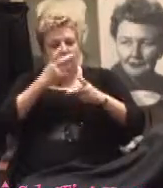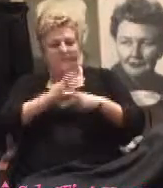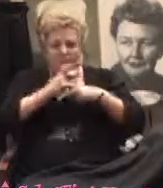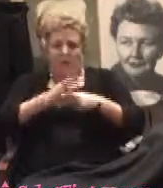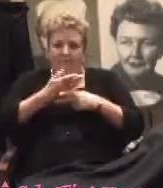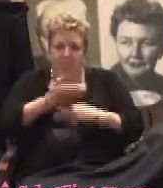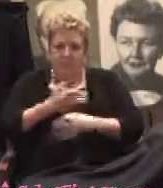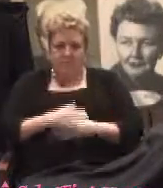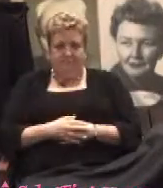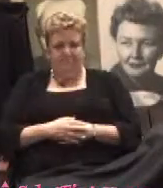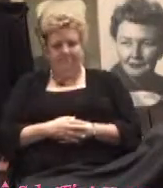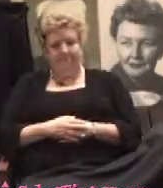her.